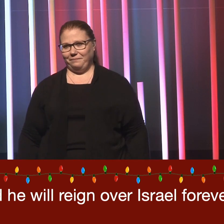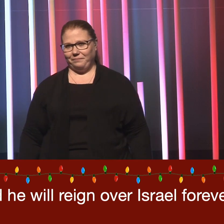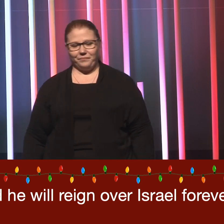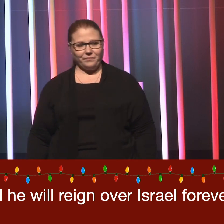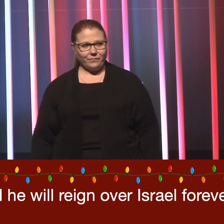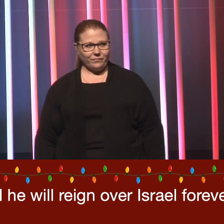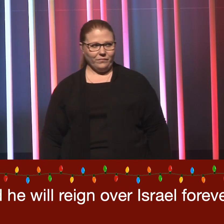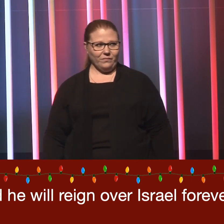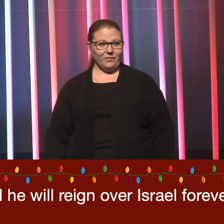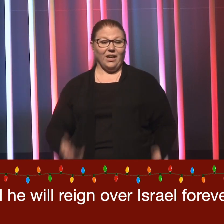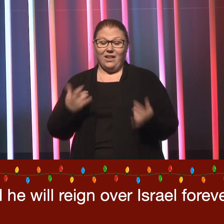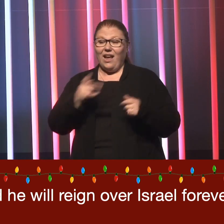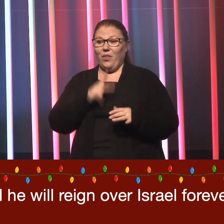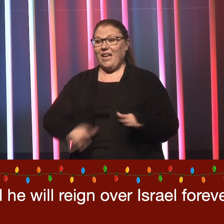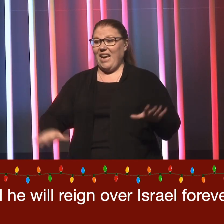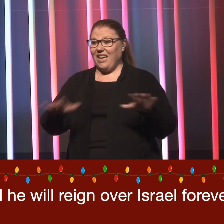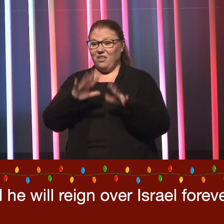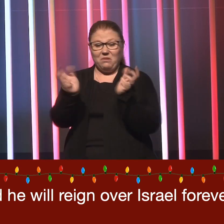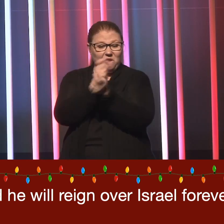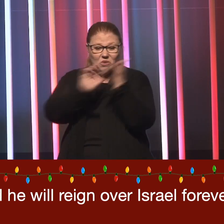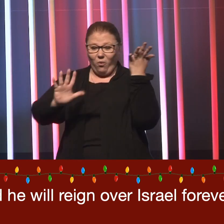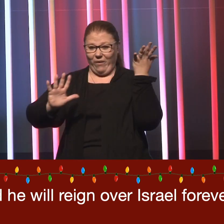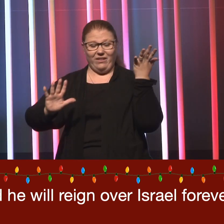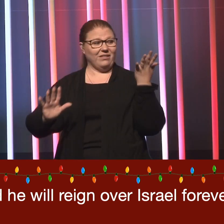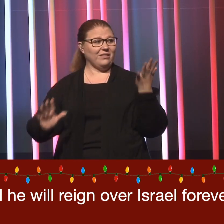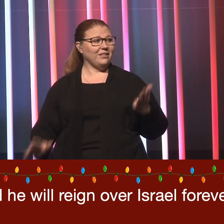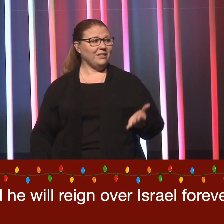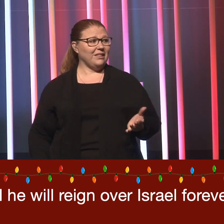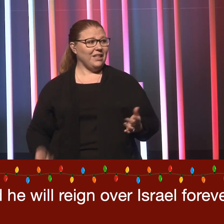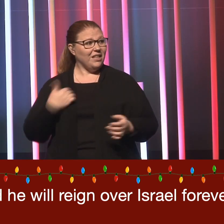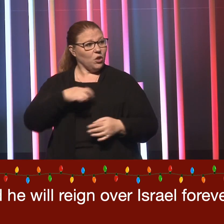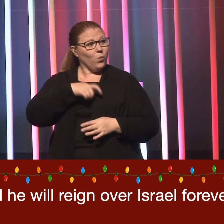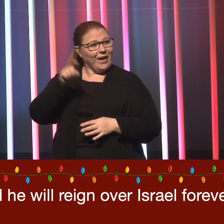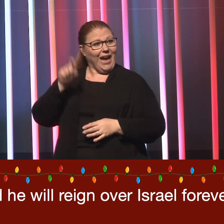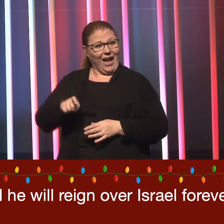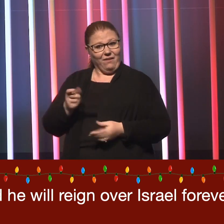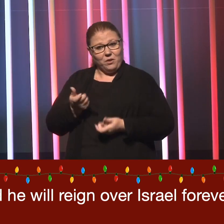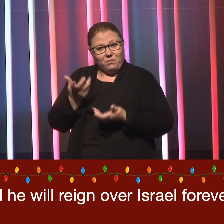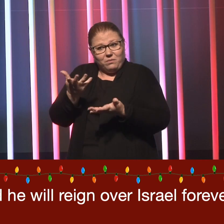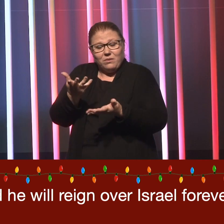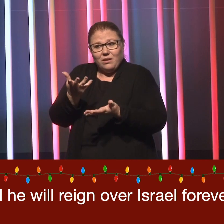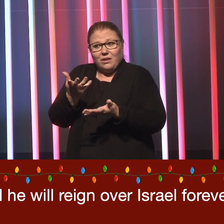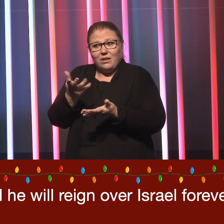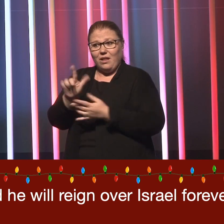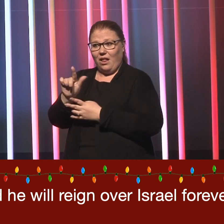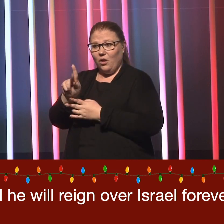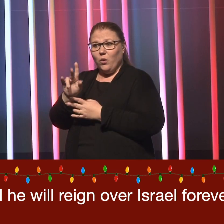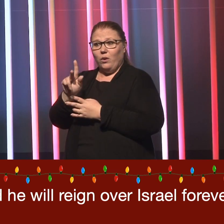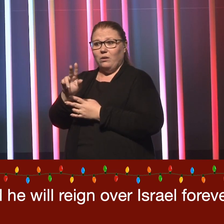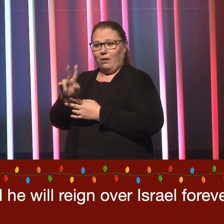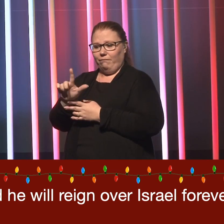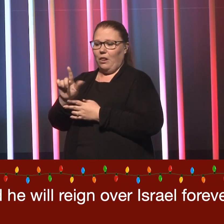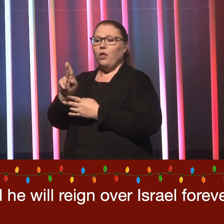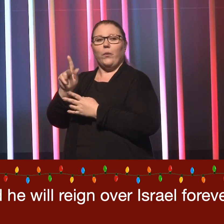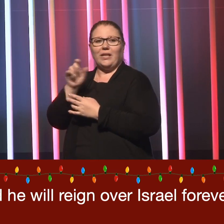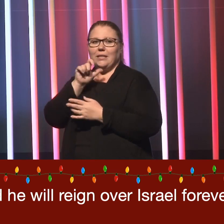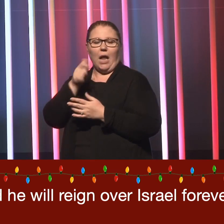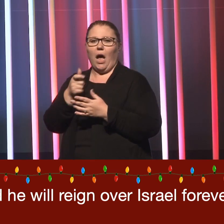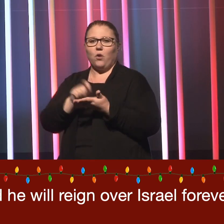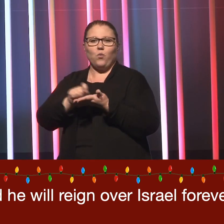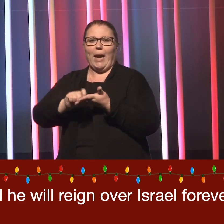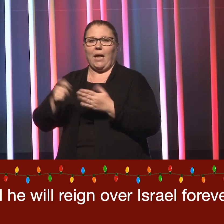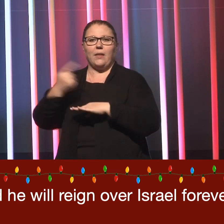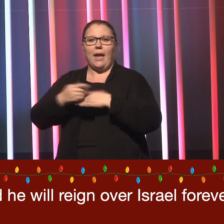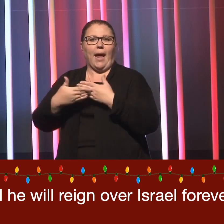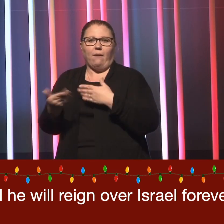So now the kingdom is really in shambles. So we have to bring that to bear. Like, when Luke isn't writing this like a day after it happened,